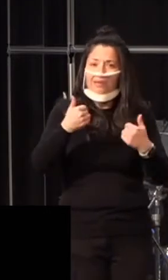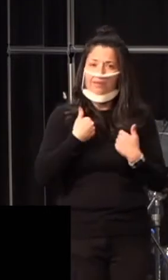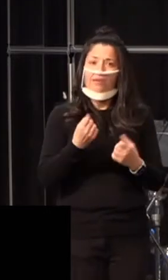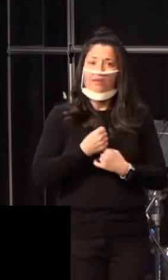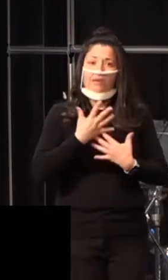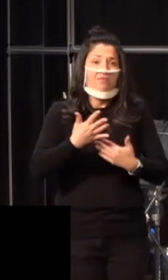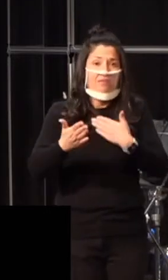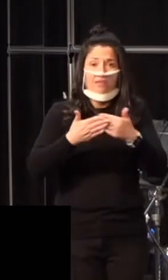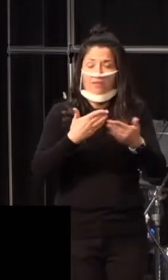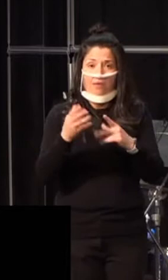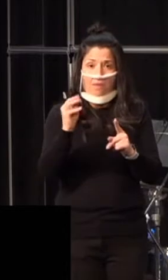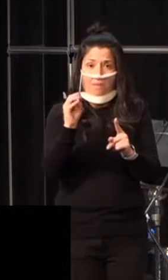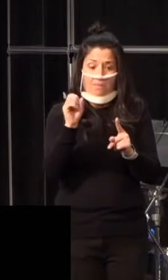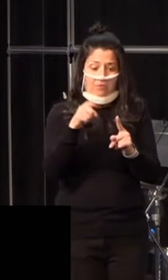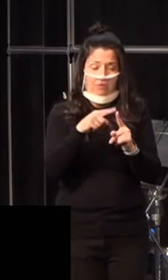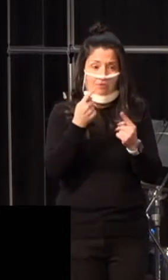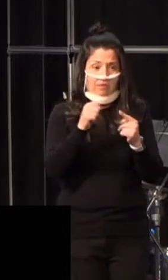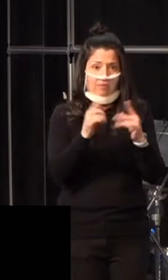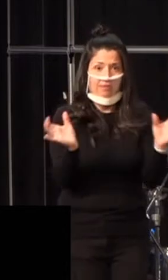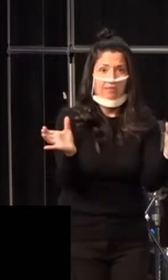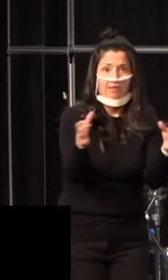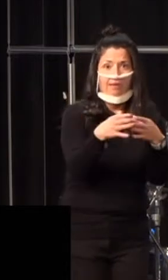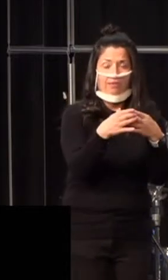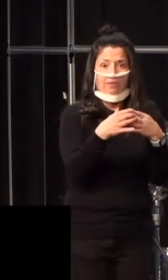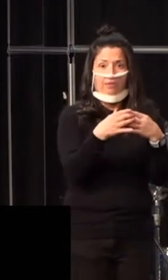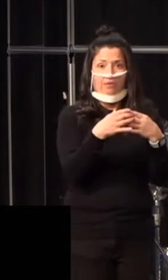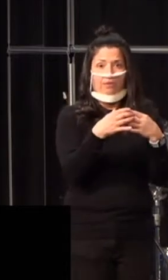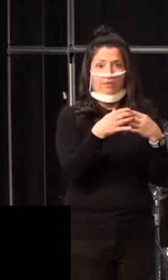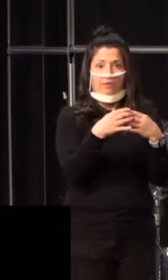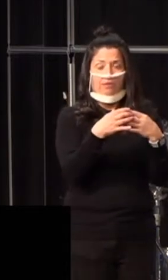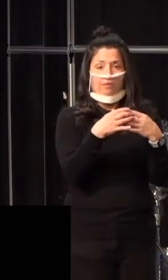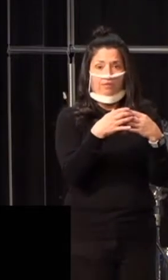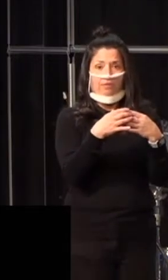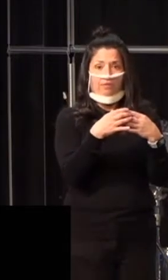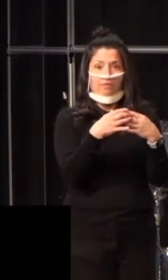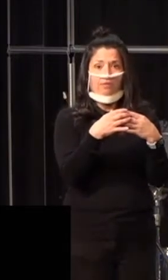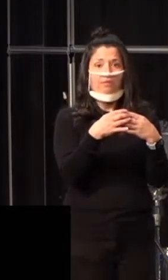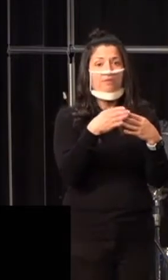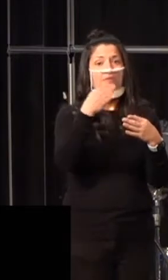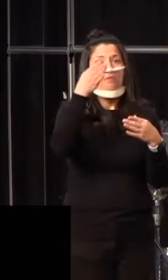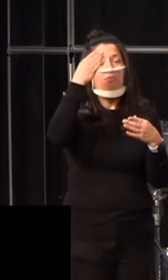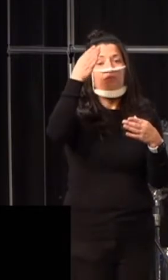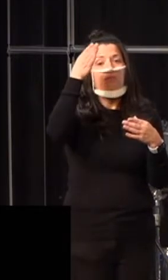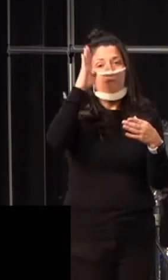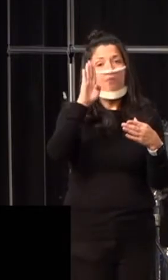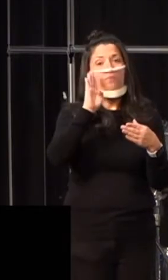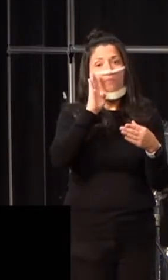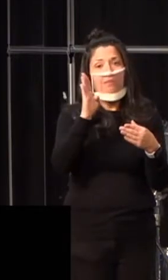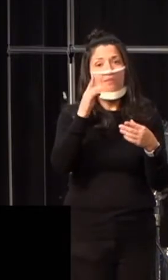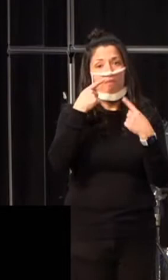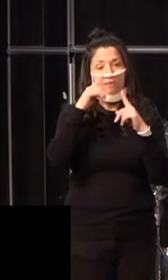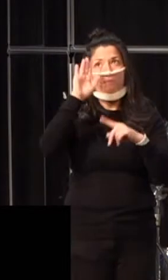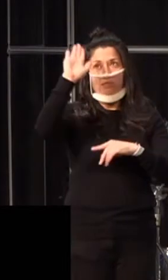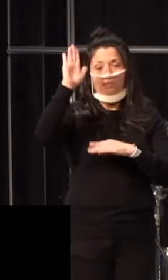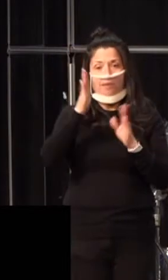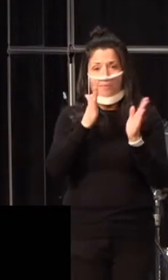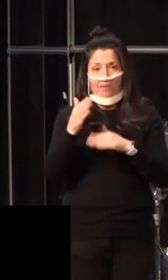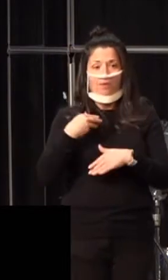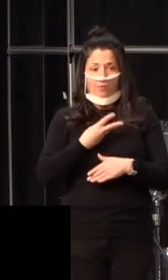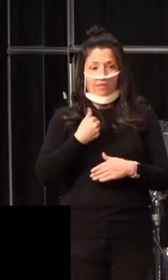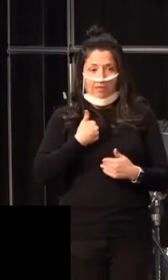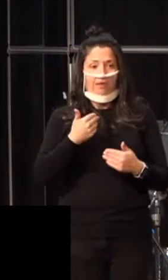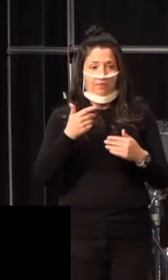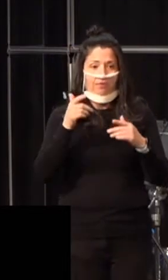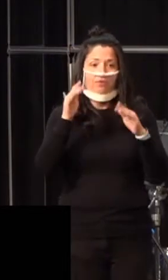although Moses is trying to get out of the mission, sometimes we're trying to get out of the mission, God will accomplish his plan. We can have great confidence in